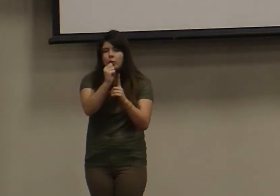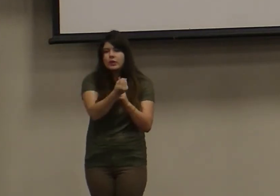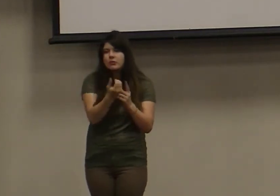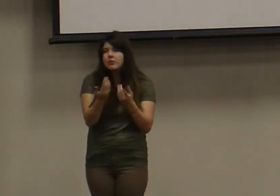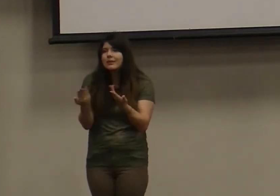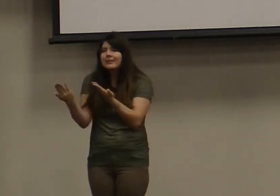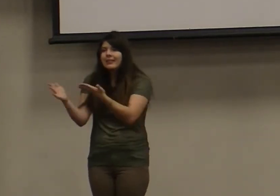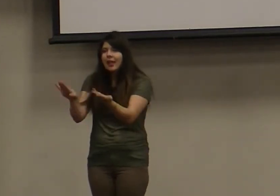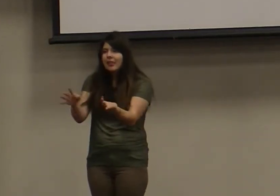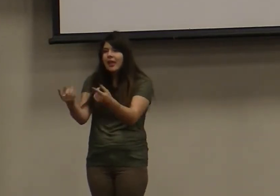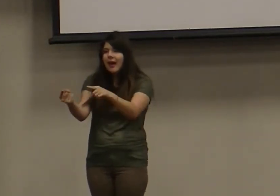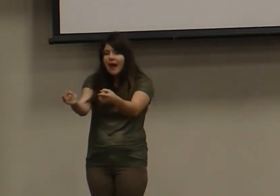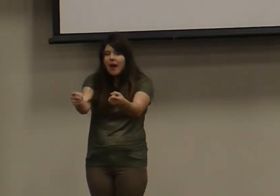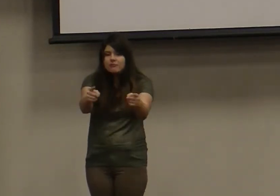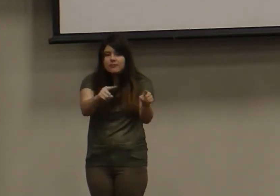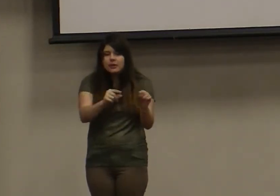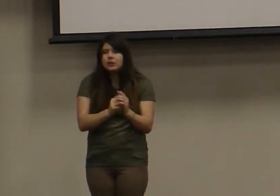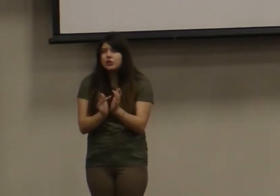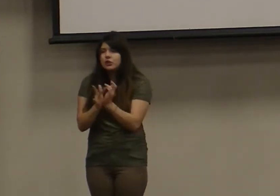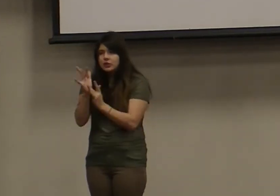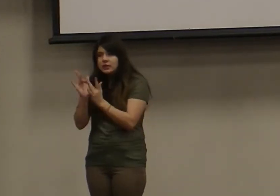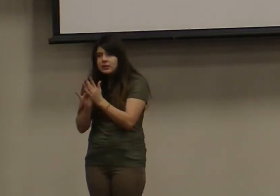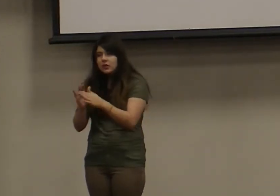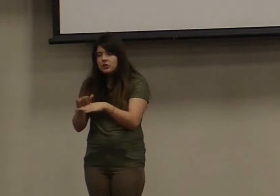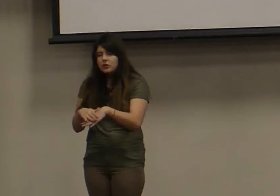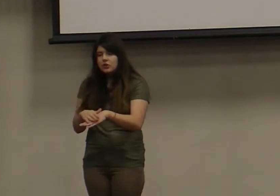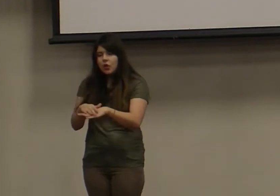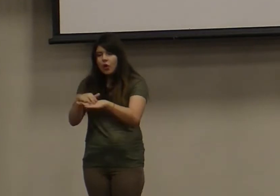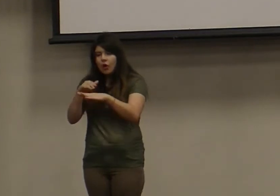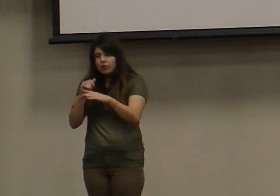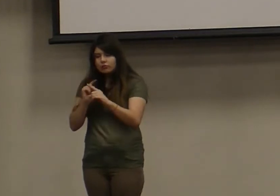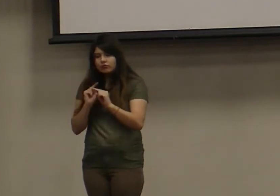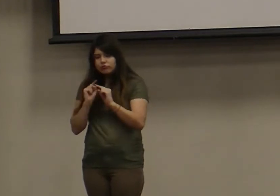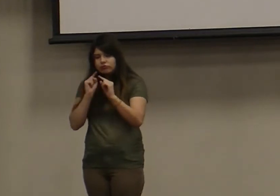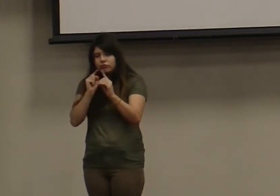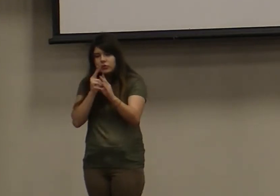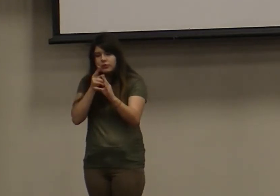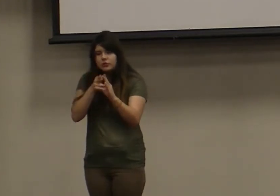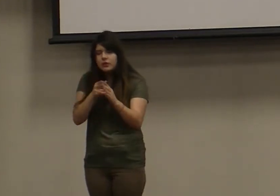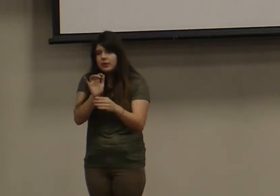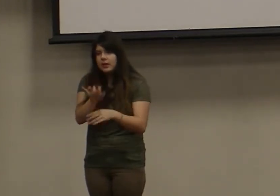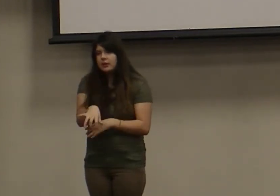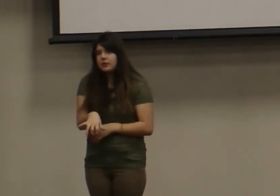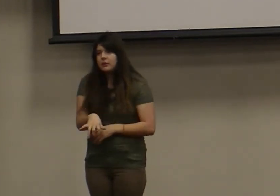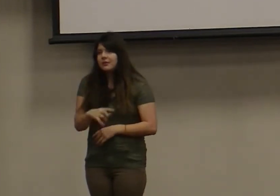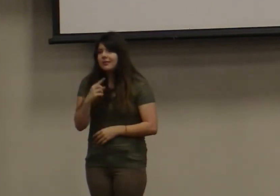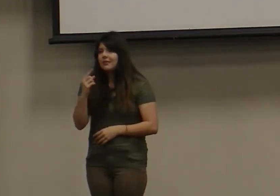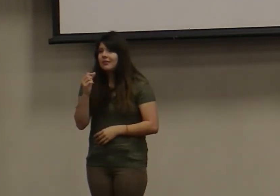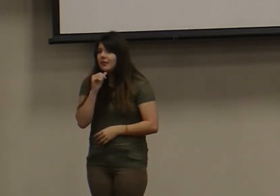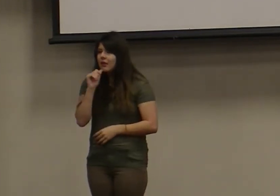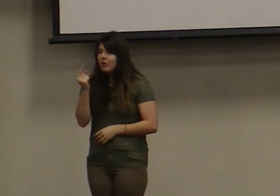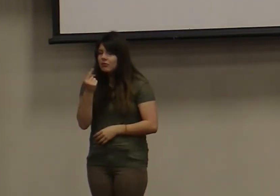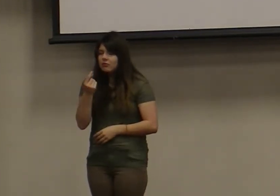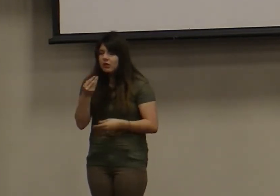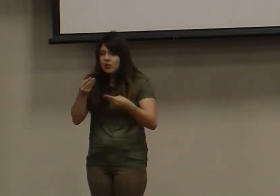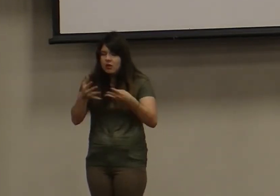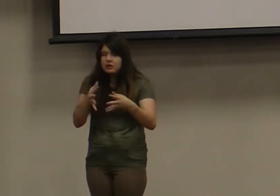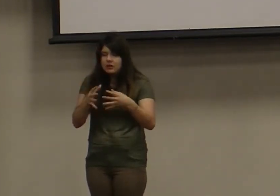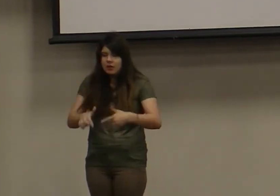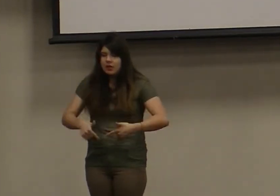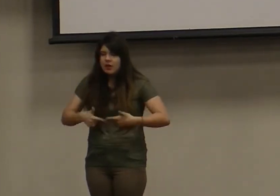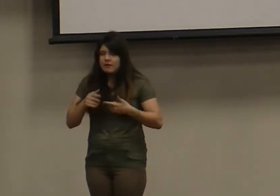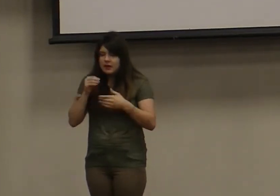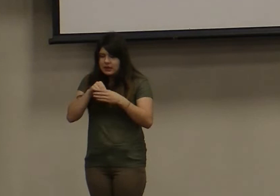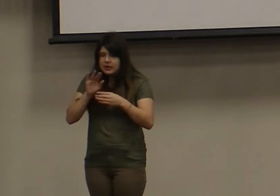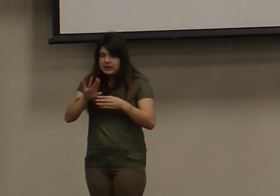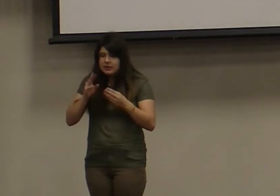occurred. Jesus is a part. He's been called to be a part of that. But not only loss of life in his ministry, there